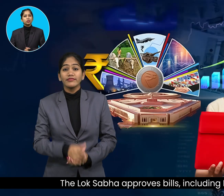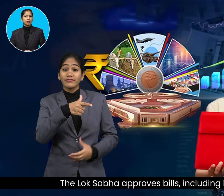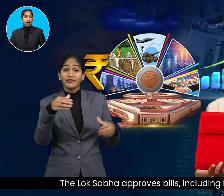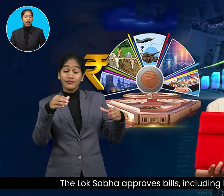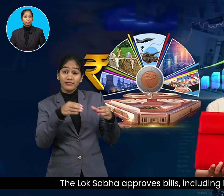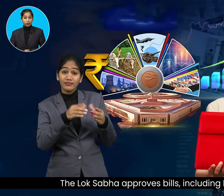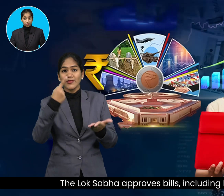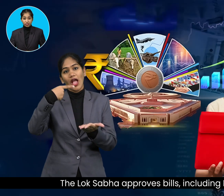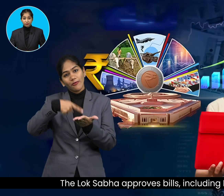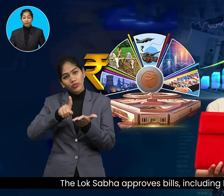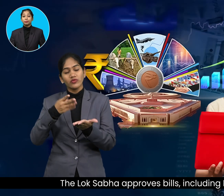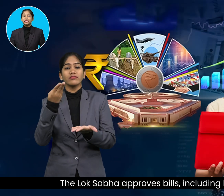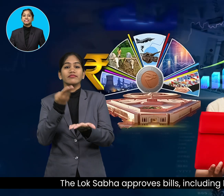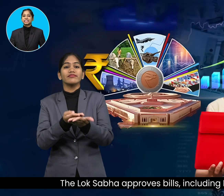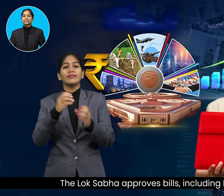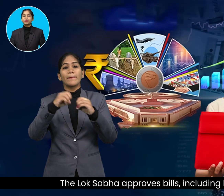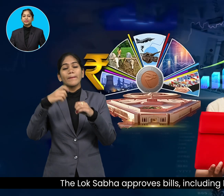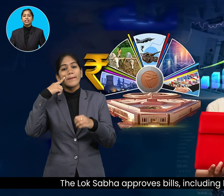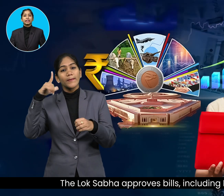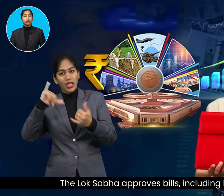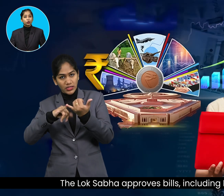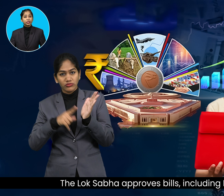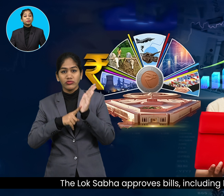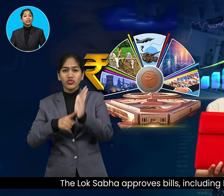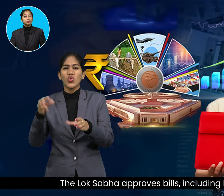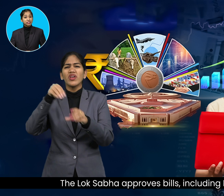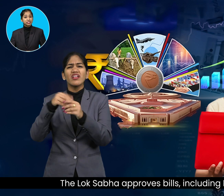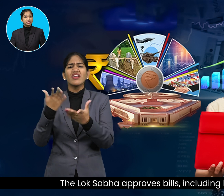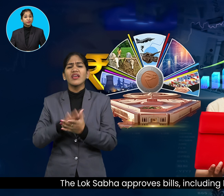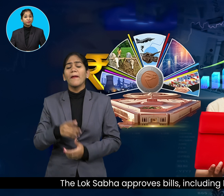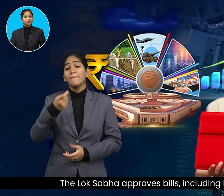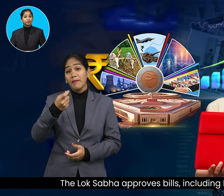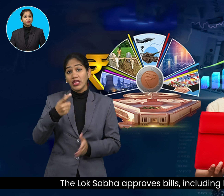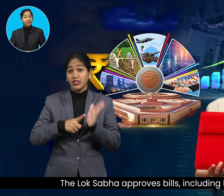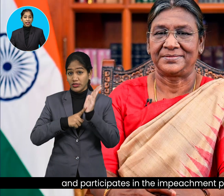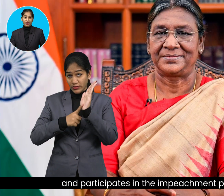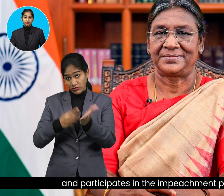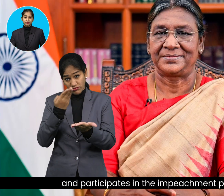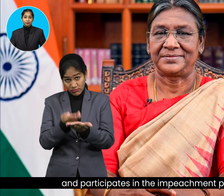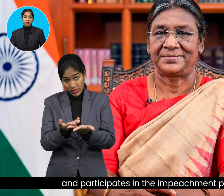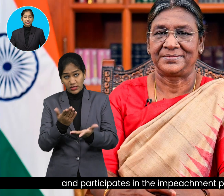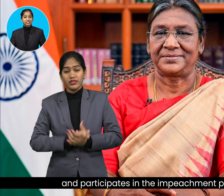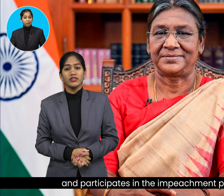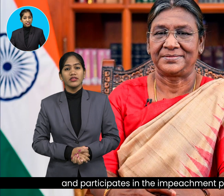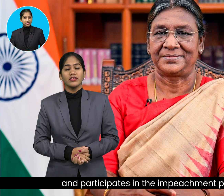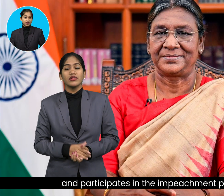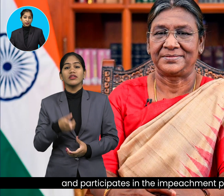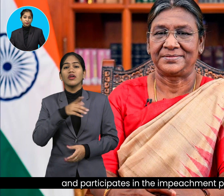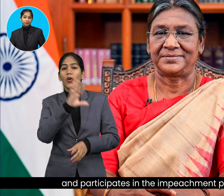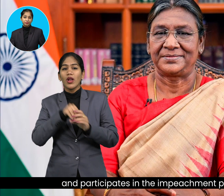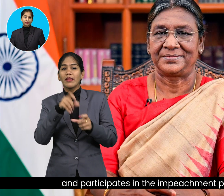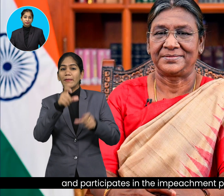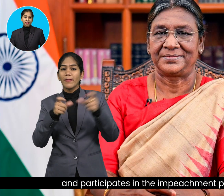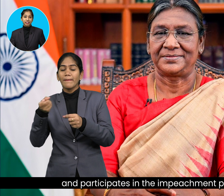The Lok Sabha approves bills, including money bills, and participates in